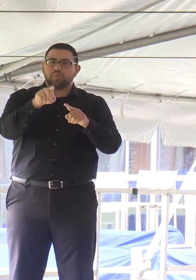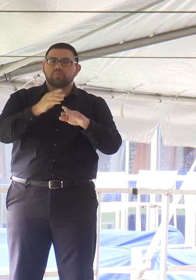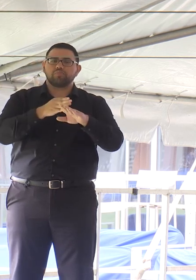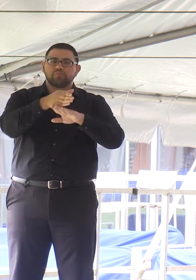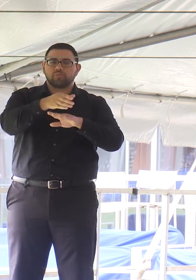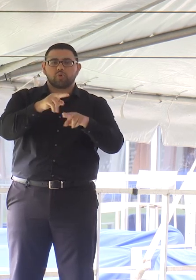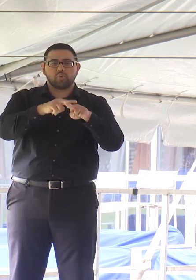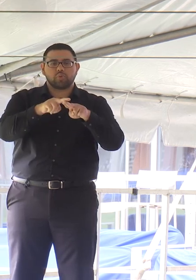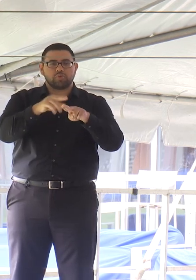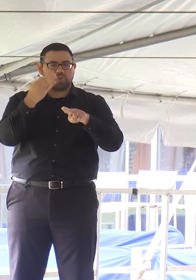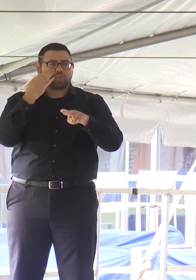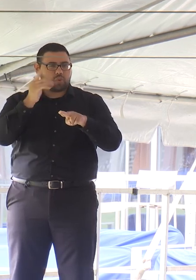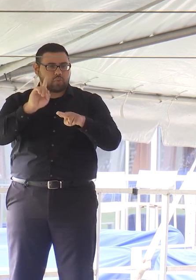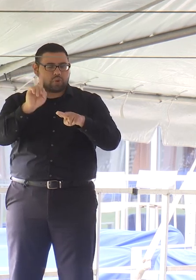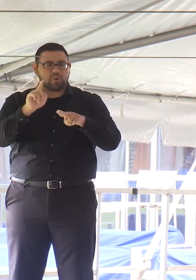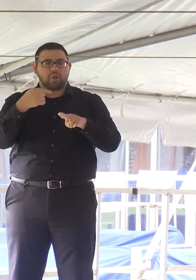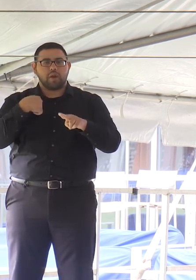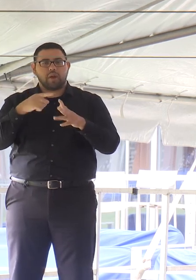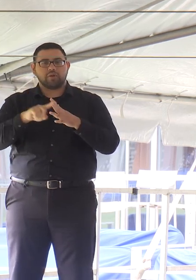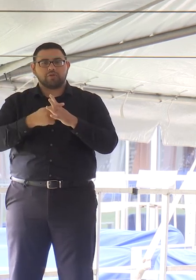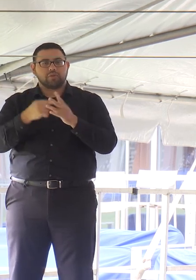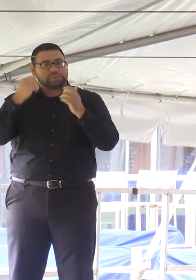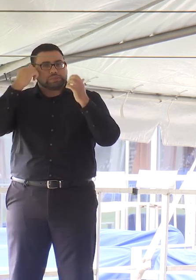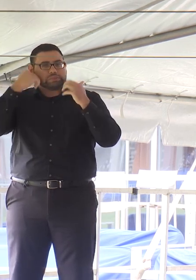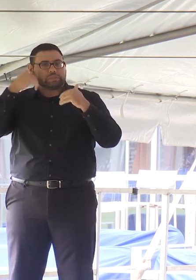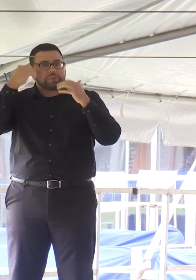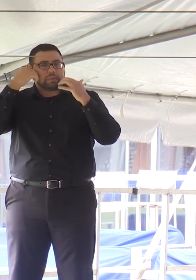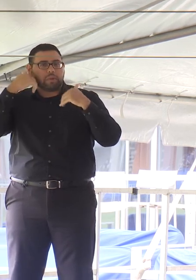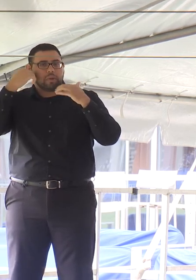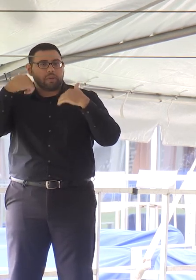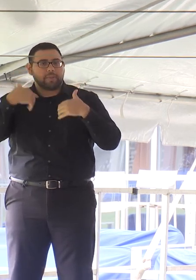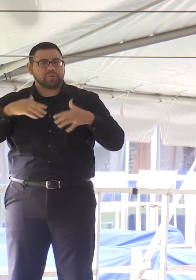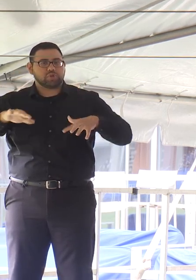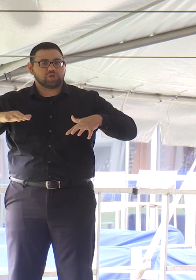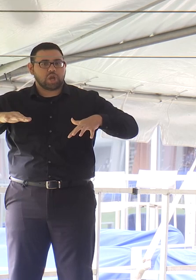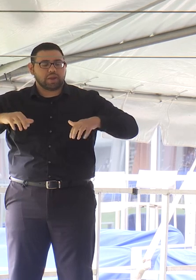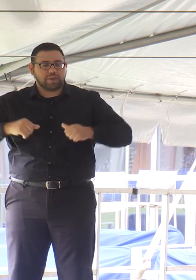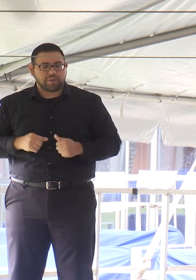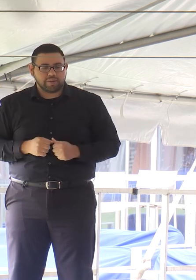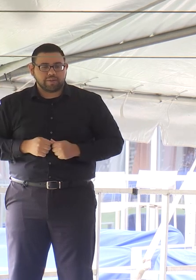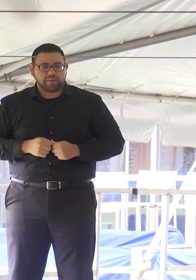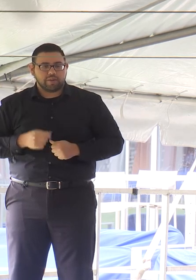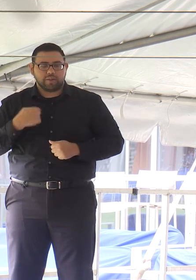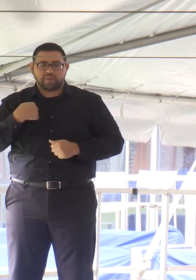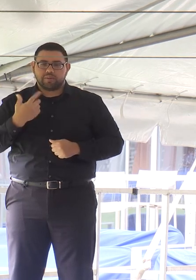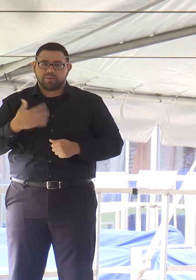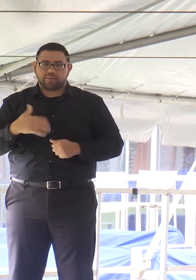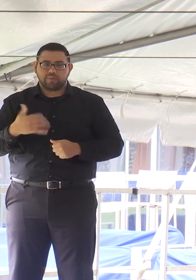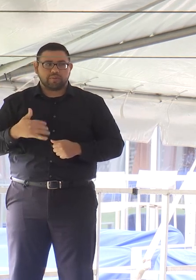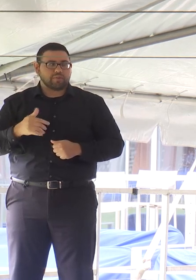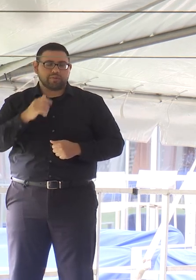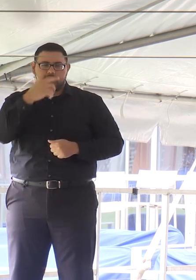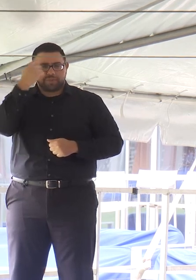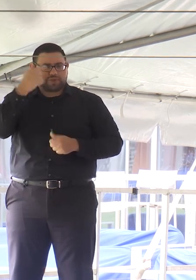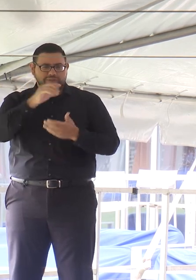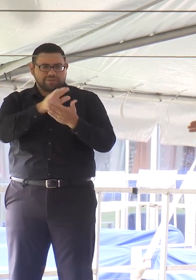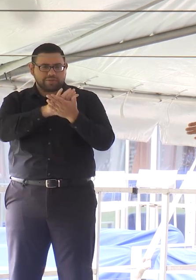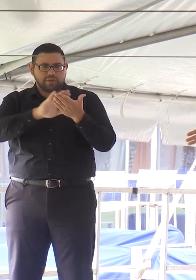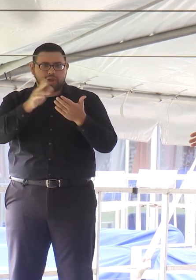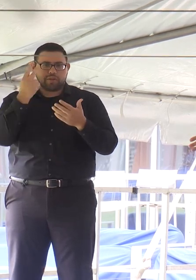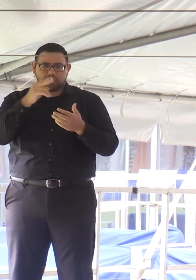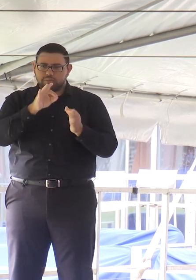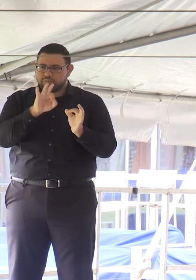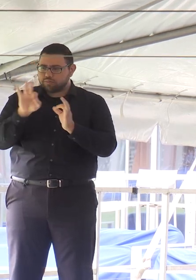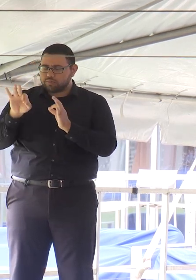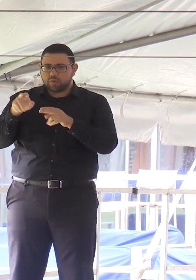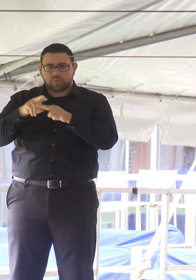those railroad tracks, you know where they are, I start sweating and I'm shaking. And it's not because of the college. I look down